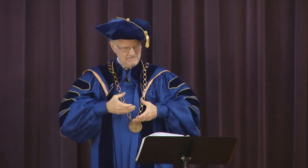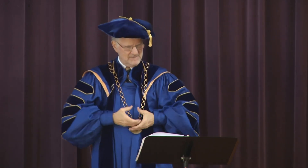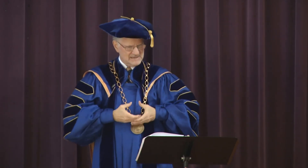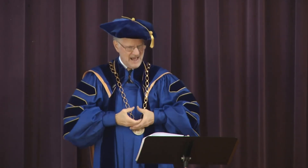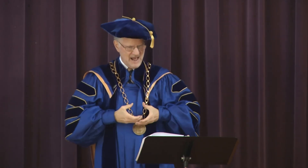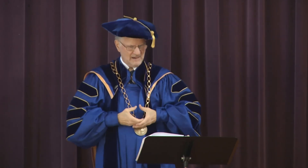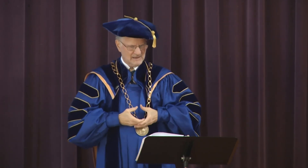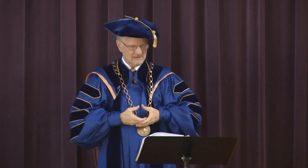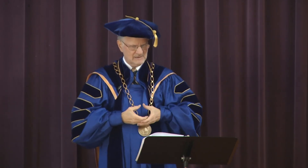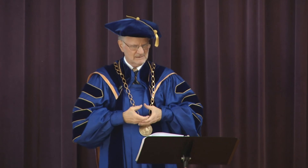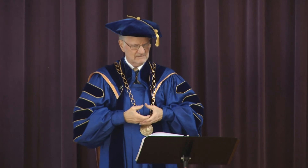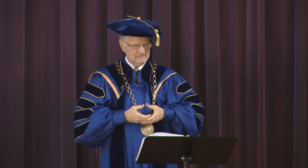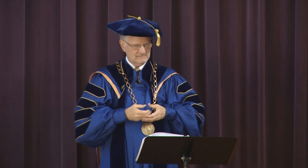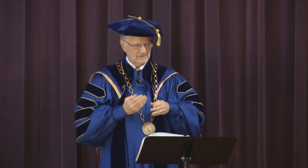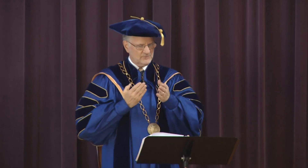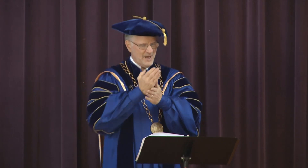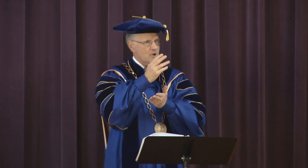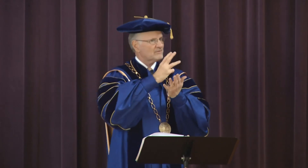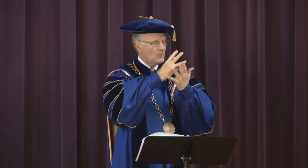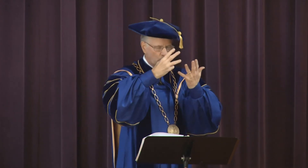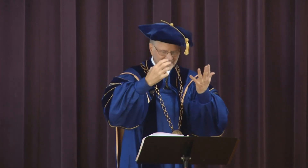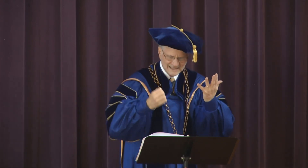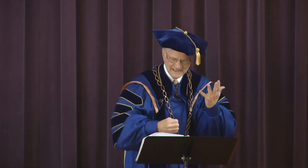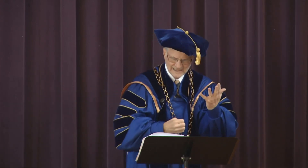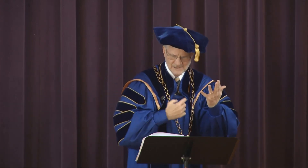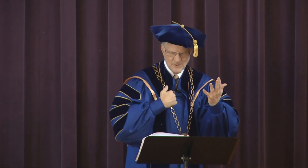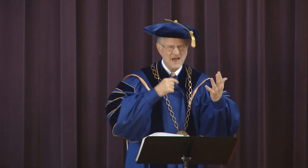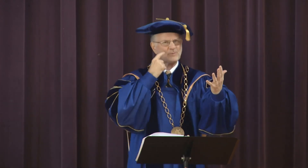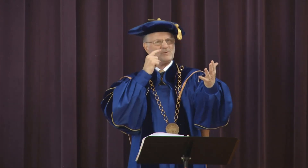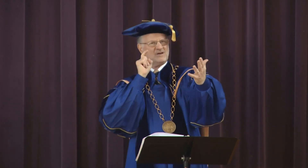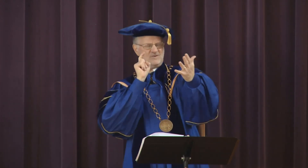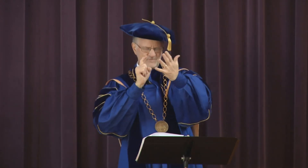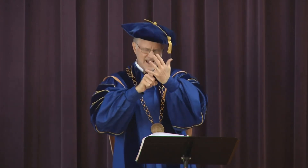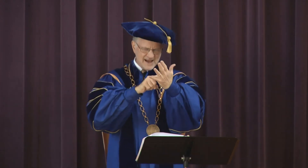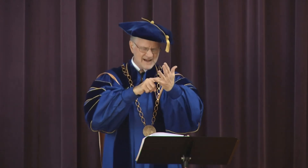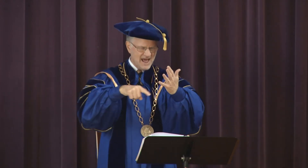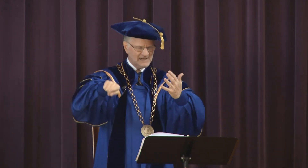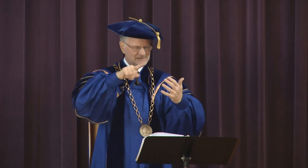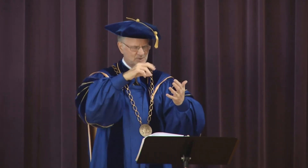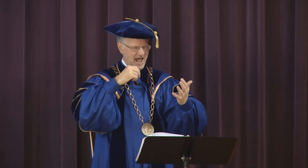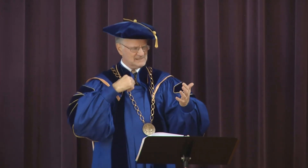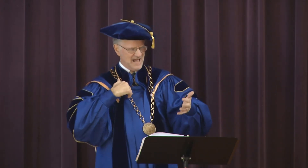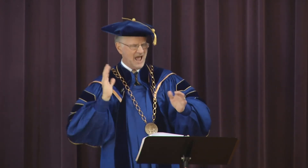your special Gallaudet University Alumni Emeriti Club medallion throughout this weekend,